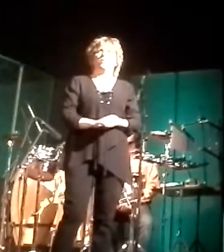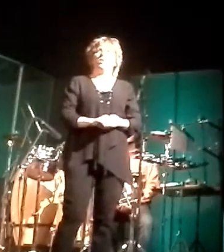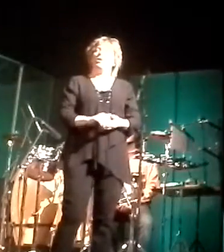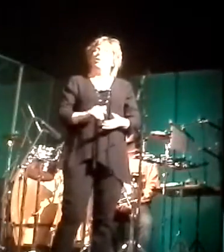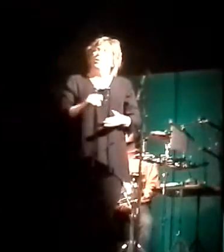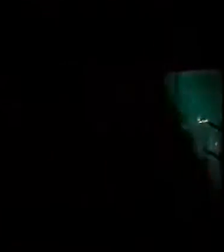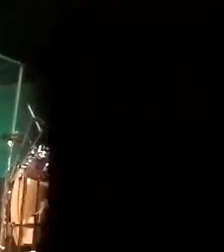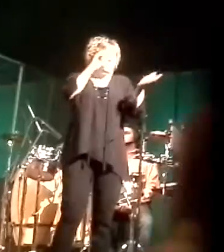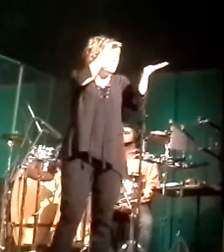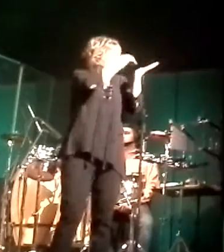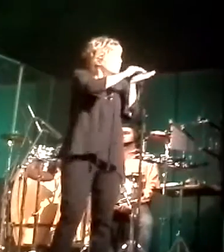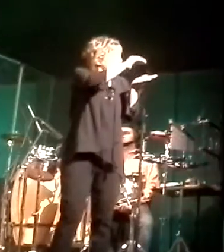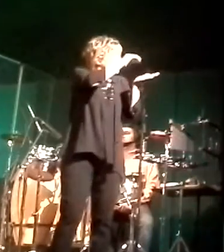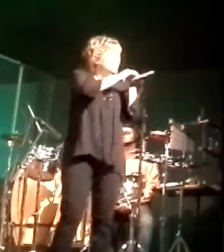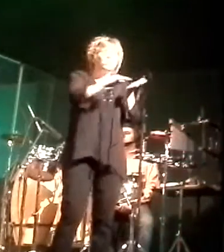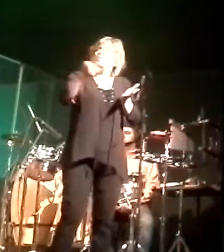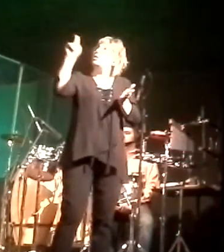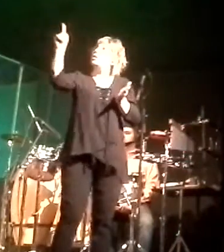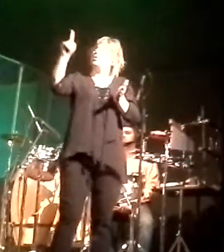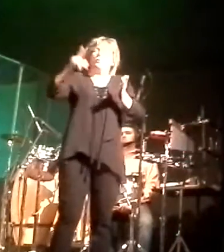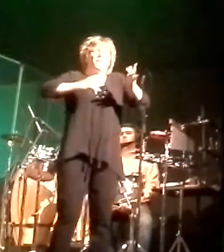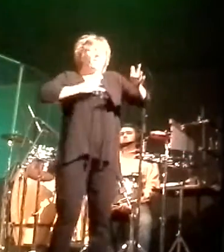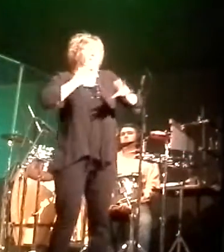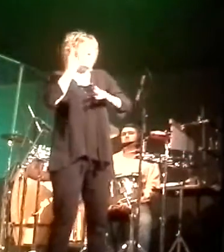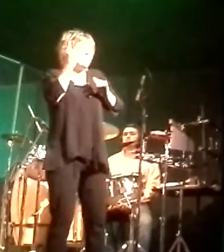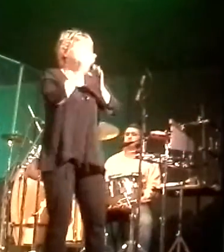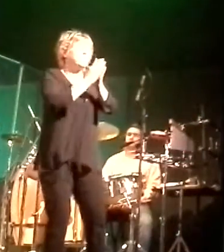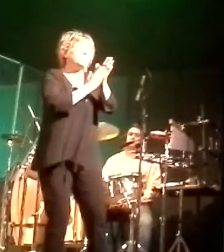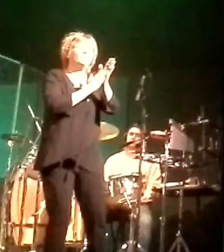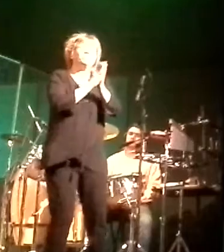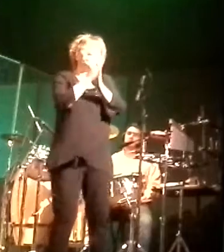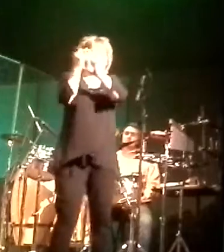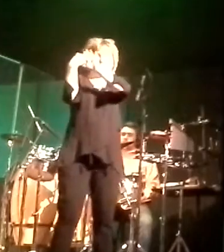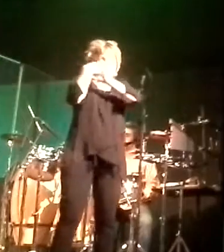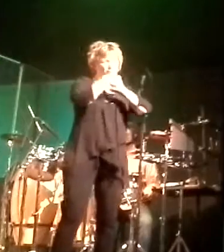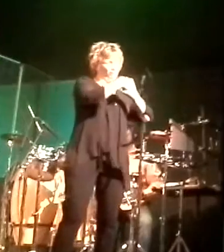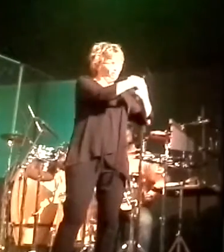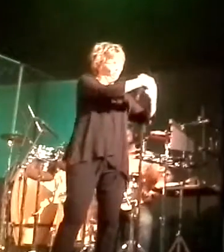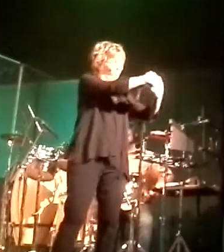You delight in showing mercy,